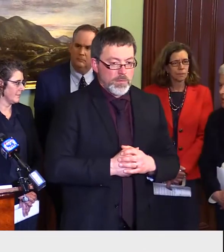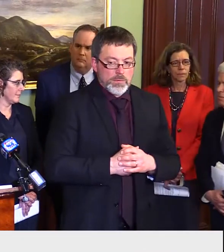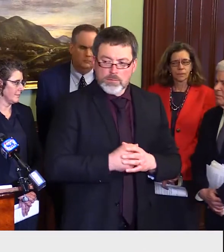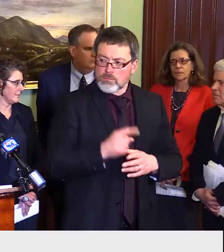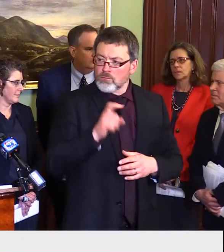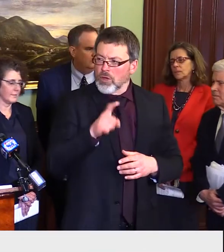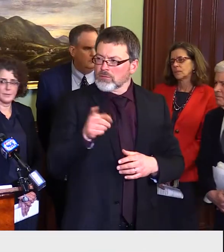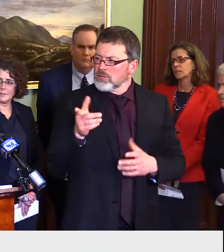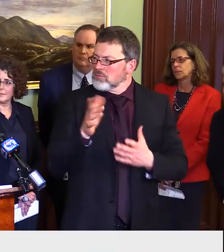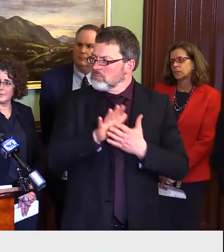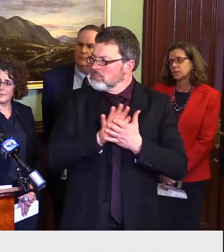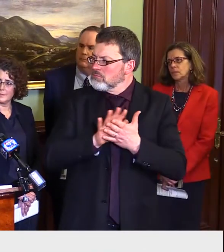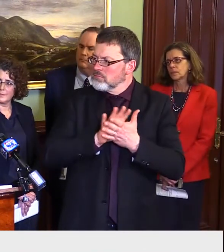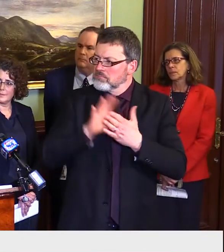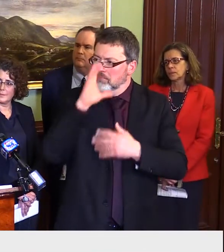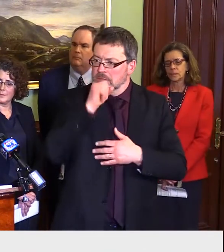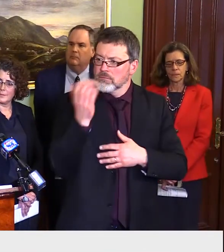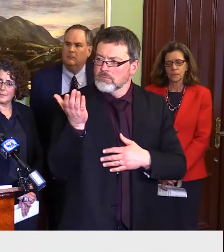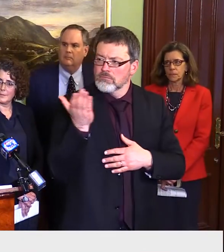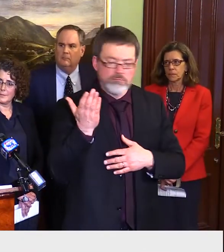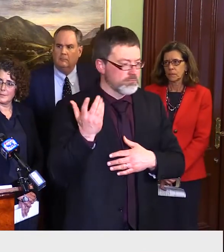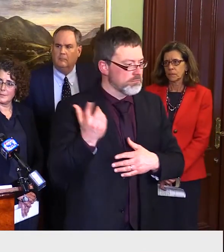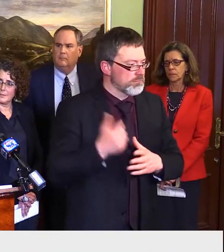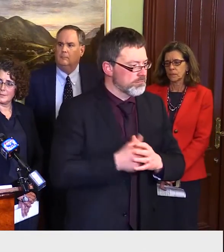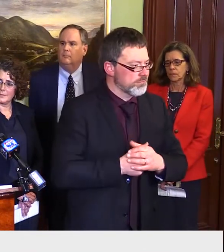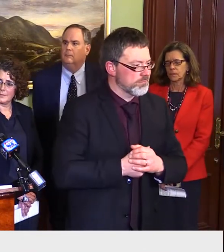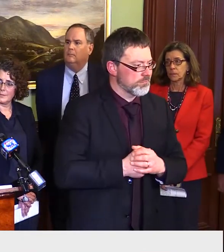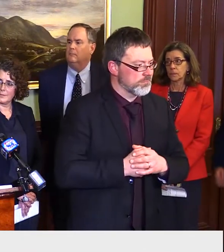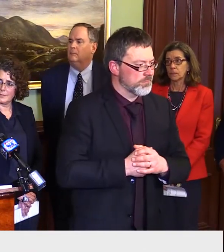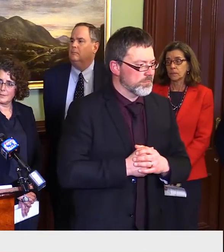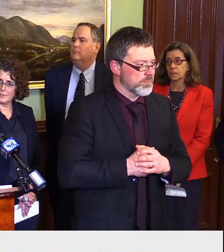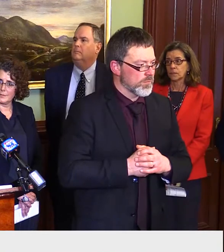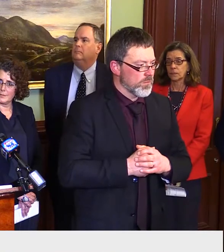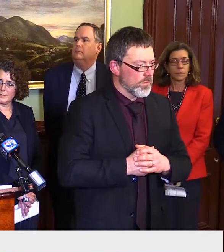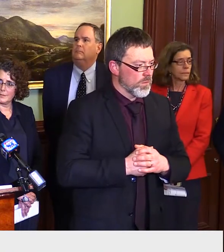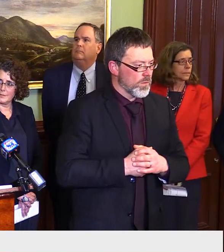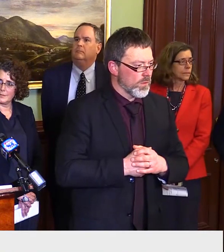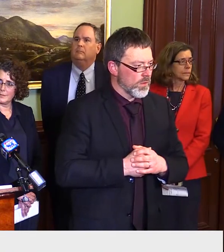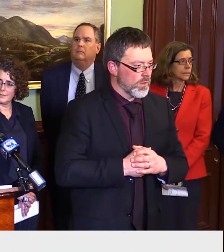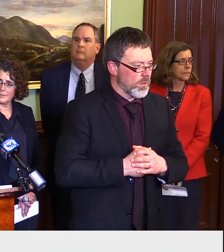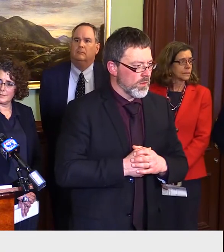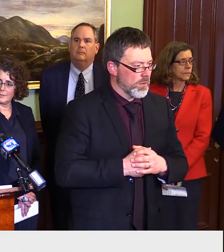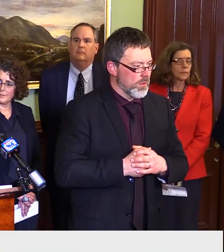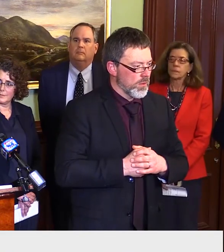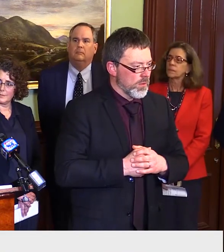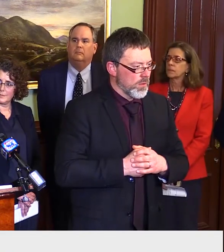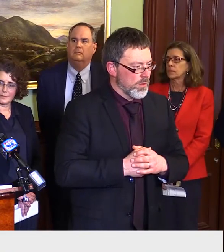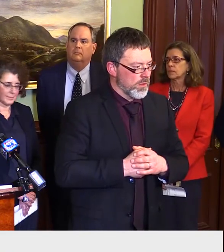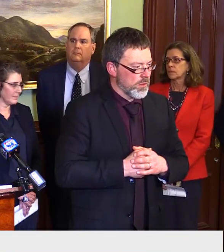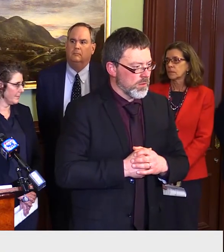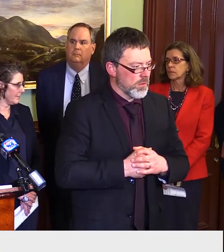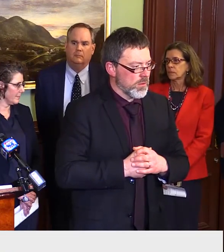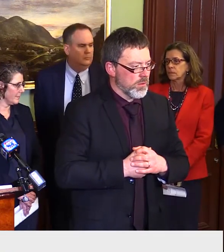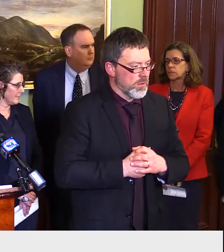this, but that's some of the questions. Those are some of the questions that I had as well. We want to collect as much data as we